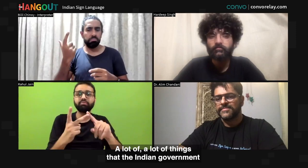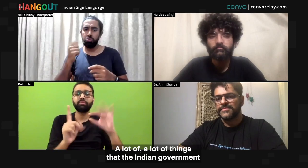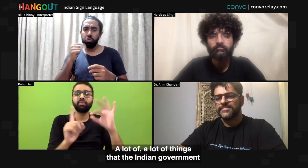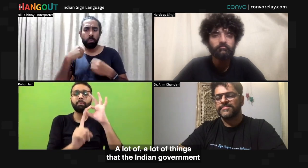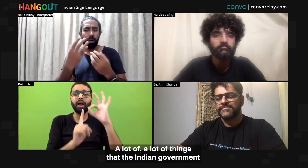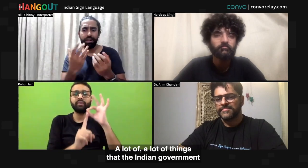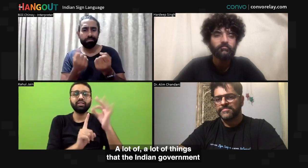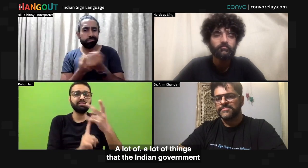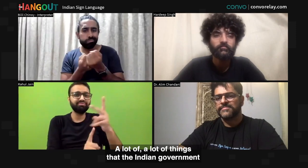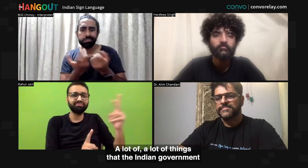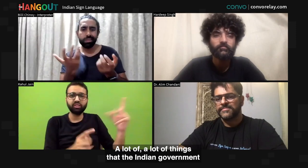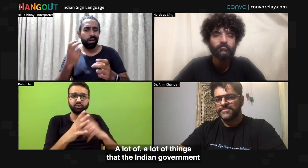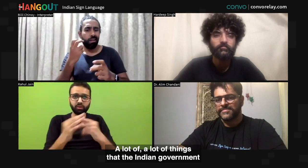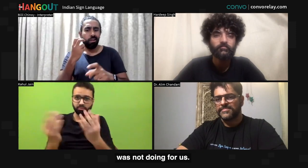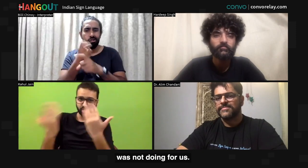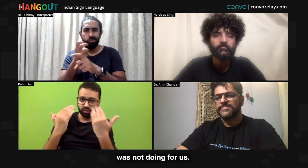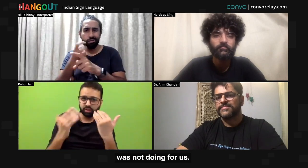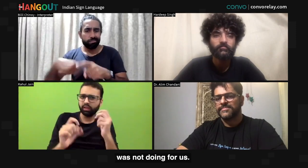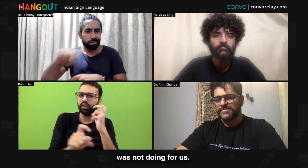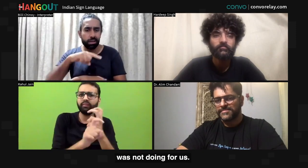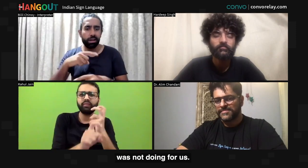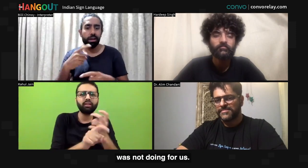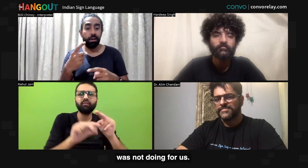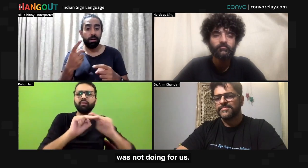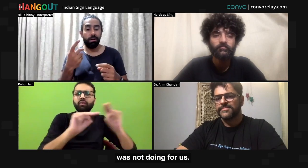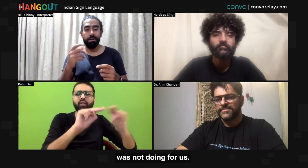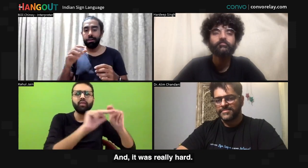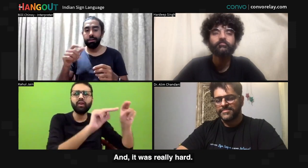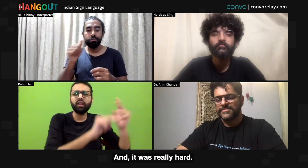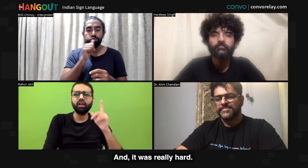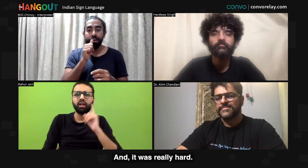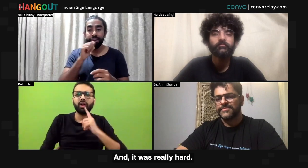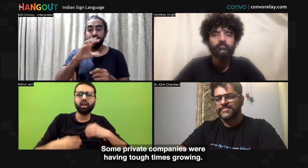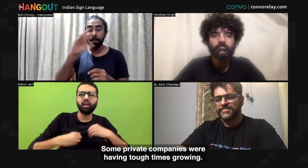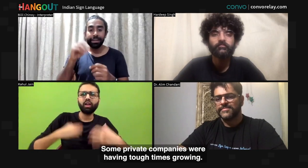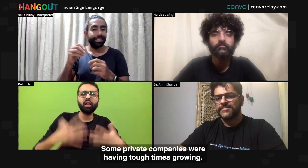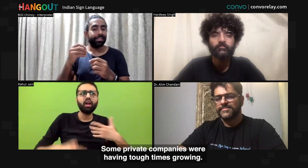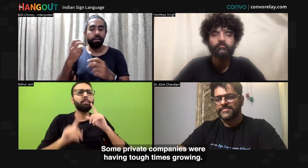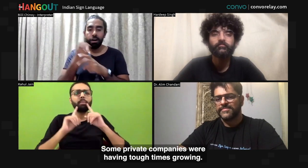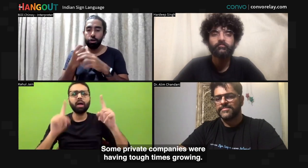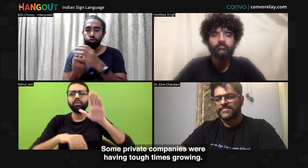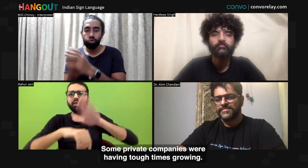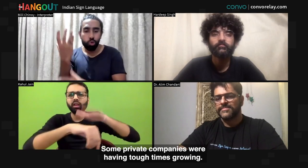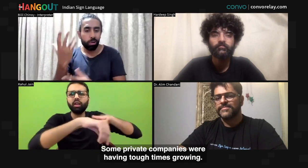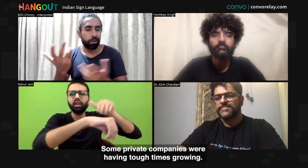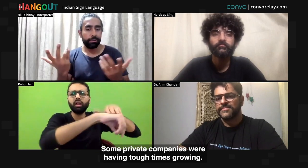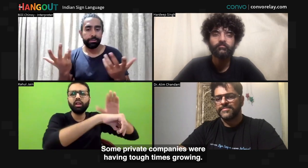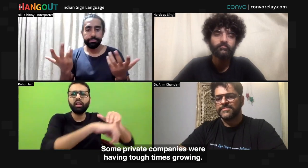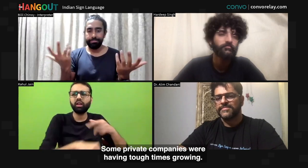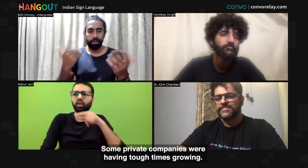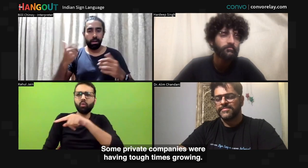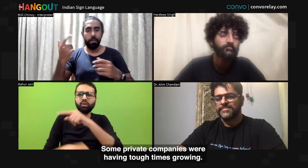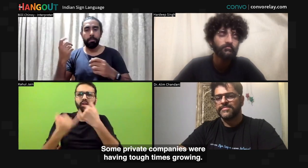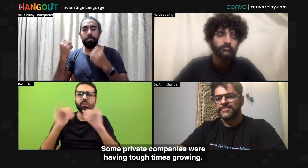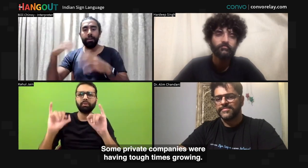of things that the, the Indian government was not doing for us. And, and it was really hard. Some private companies weren't, um, were having tough times growing